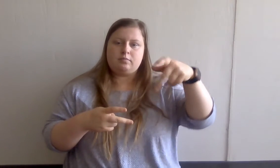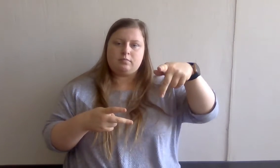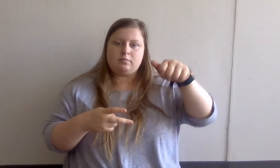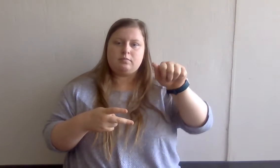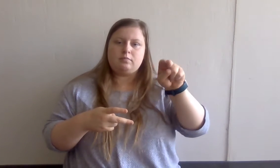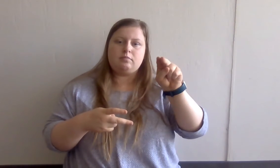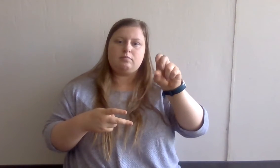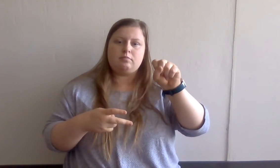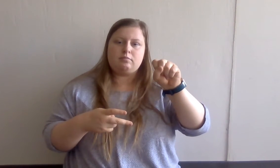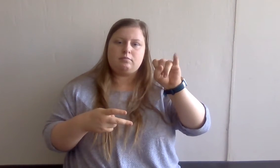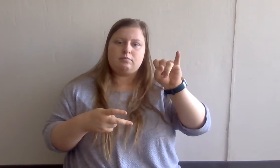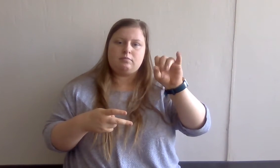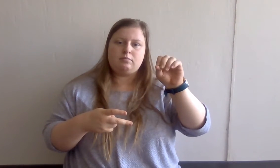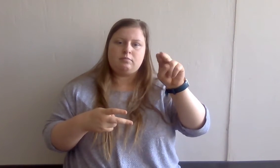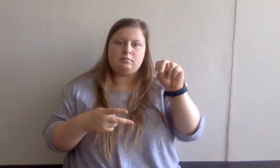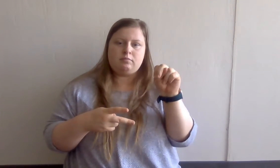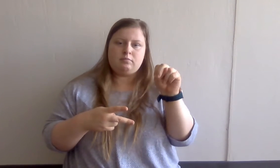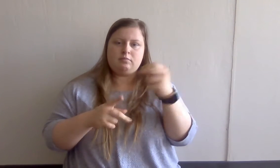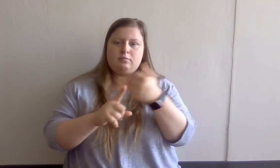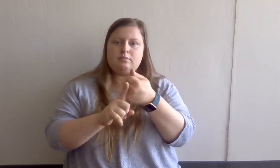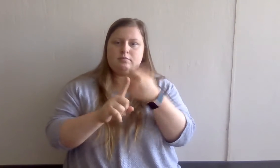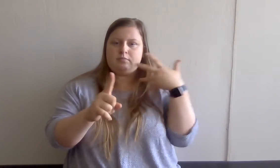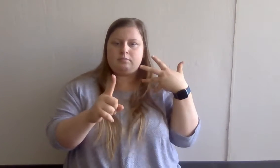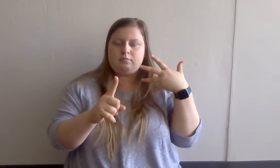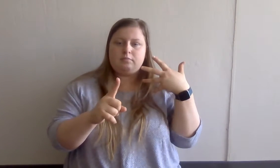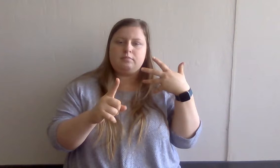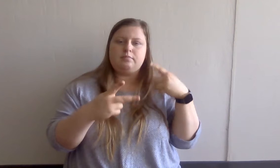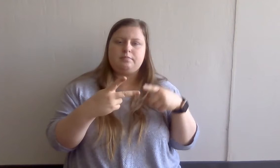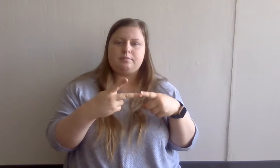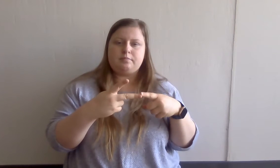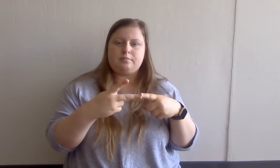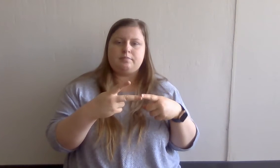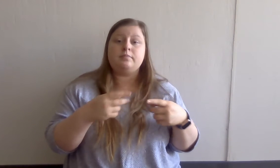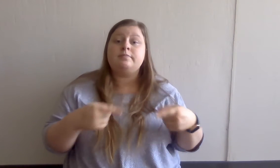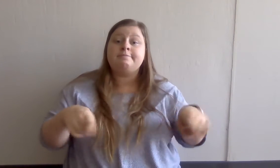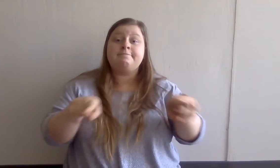and expansion, shown by this sign.